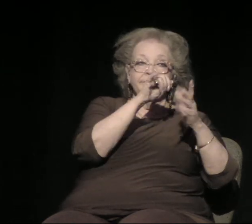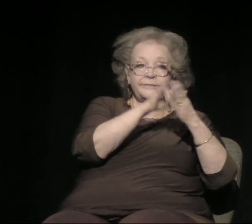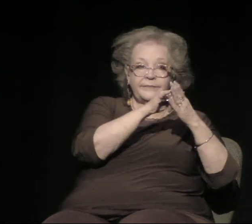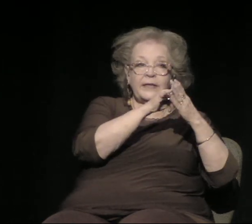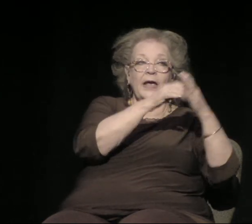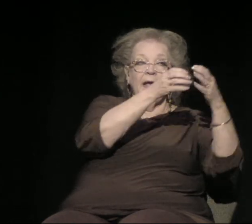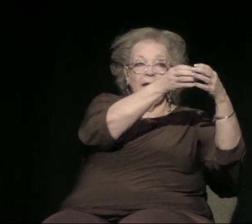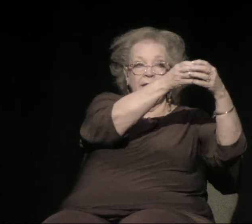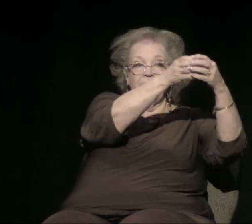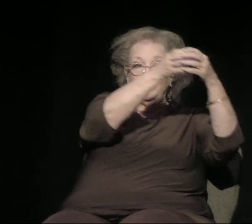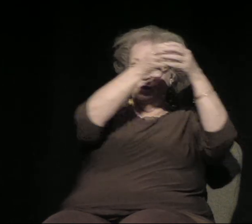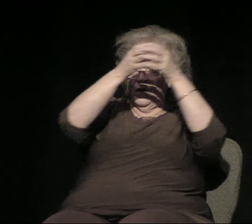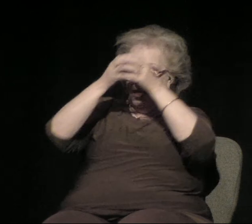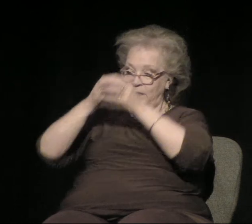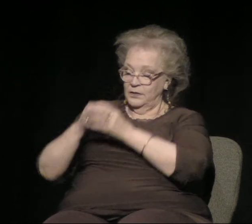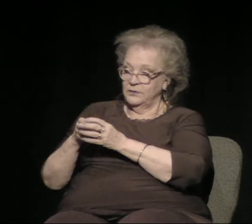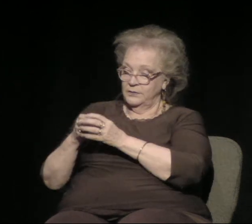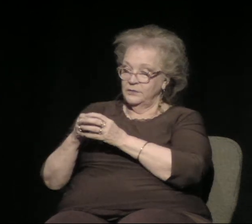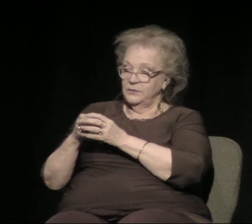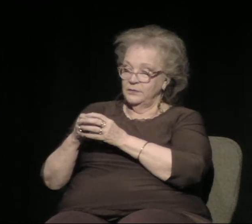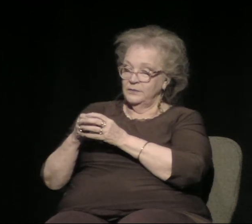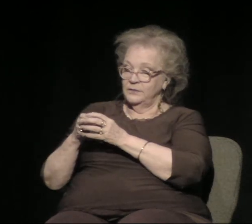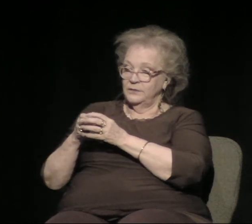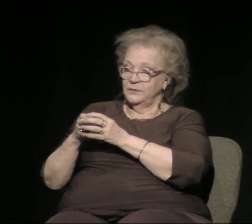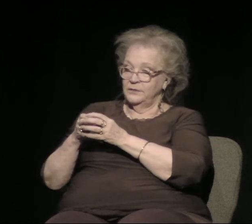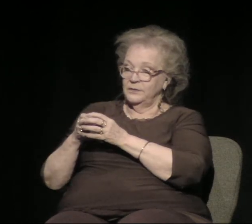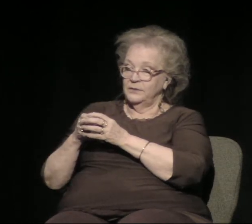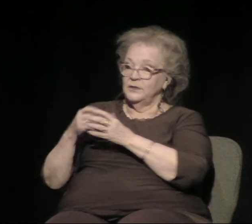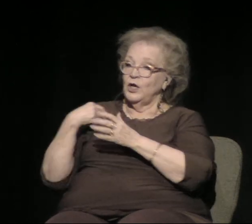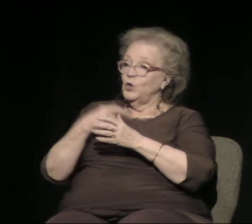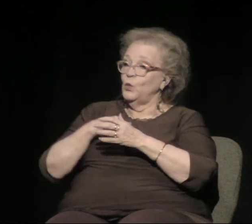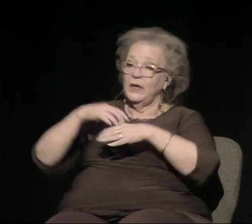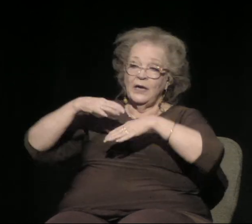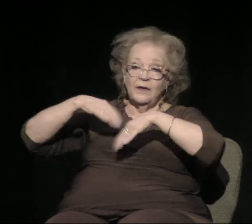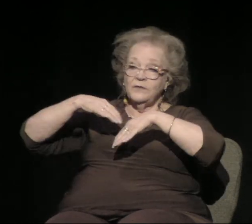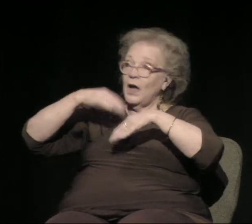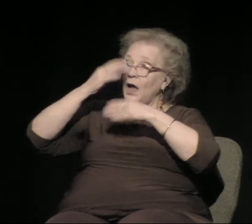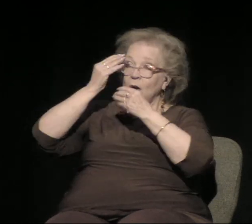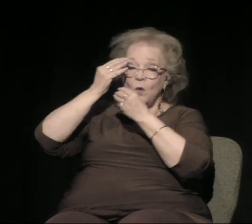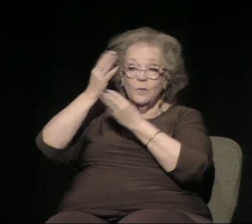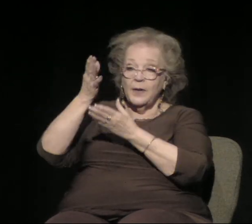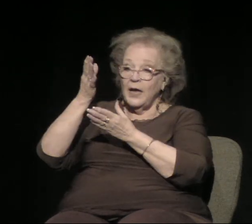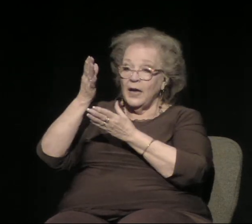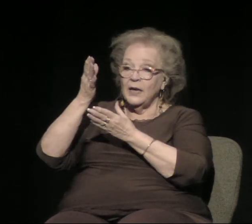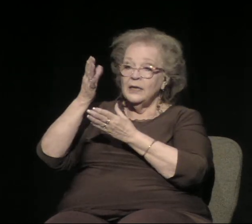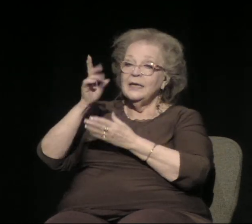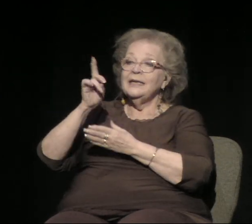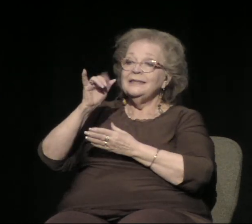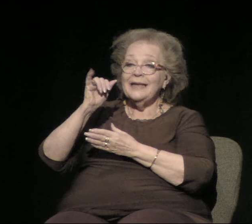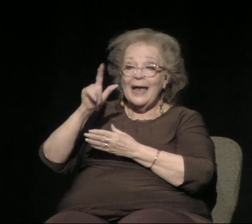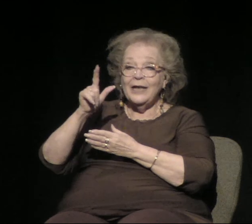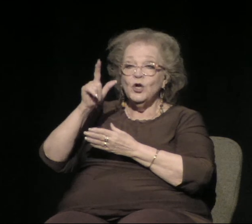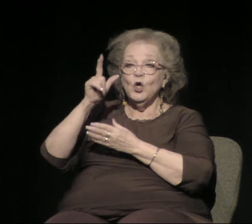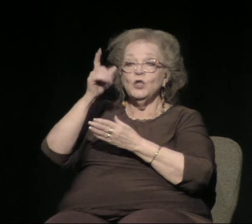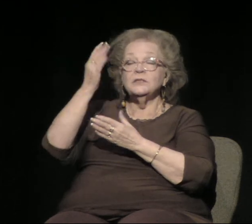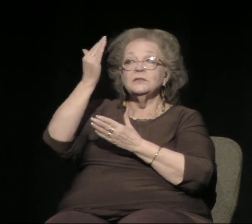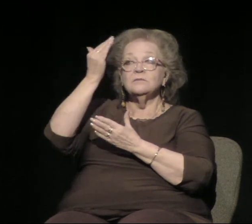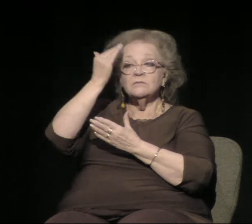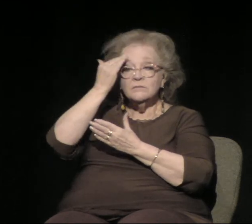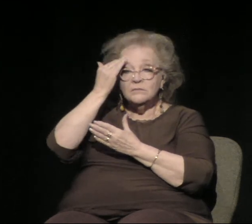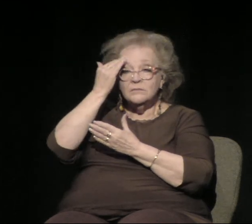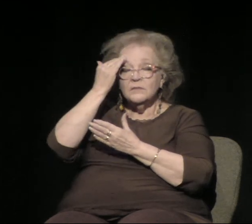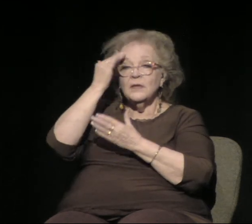our God is righteous in everything he does, yet we have not obeyed him. So Daniel is acknowledging here that